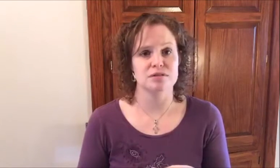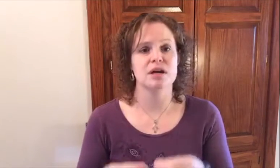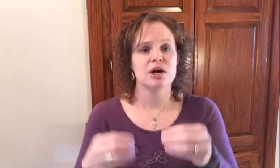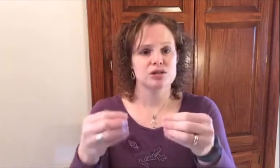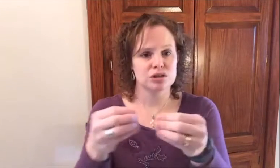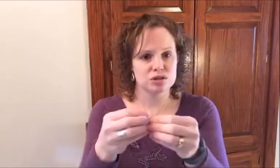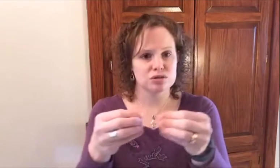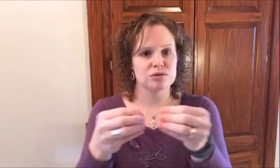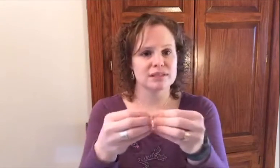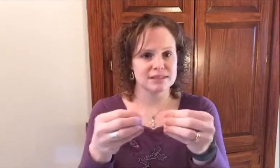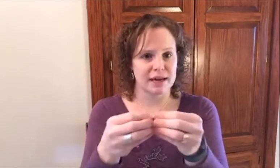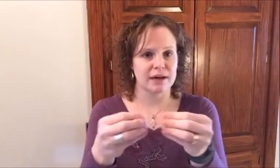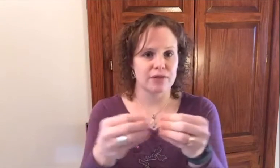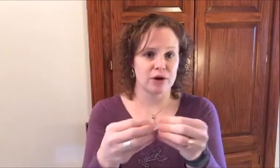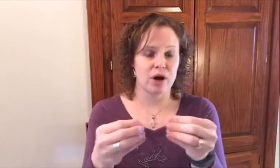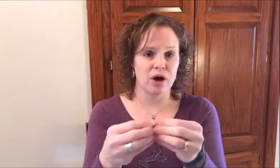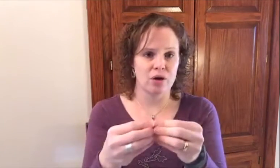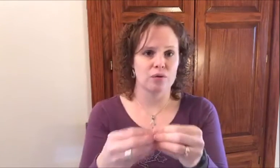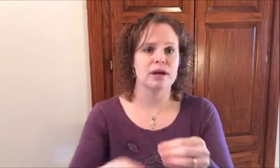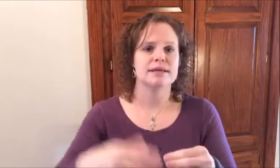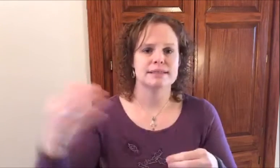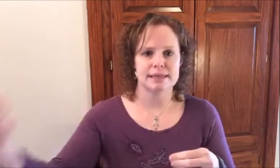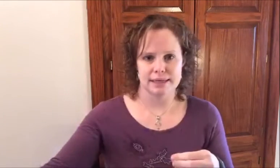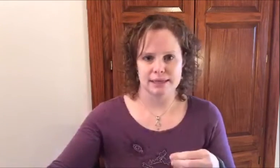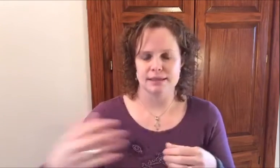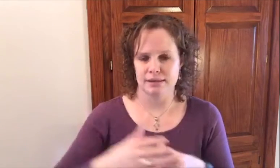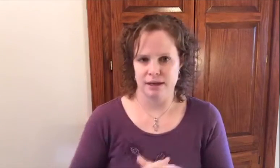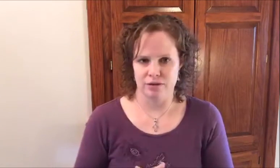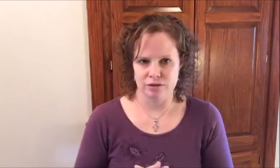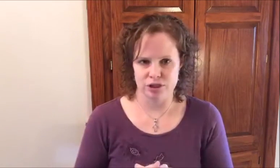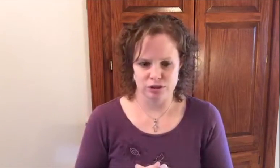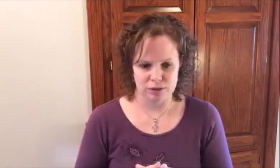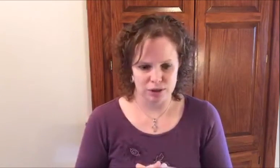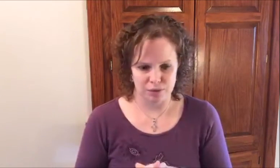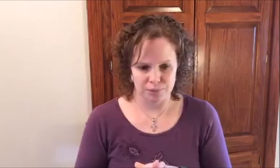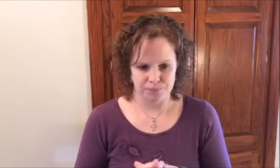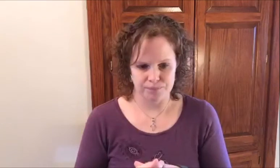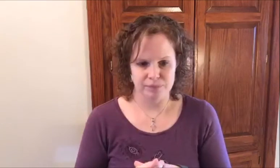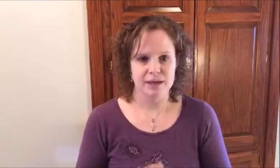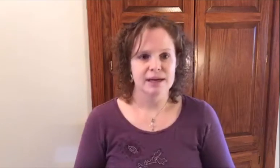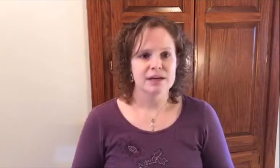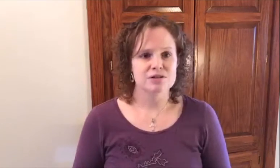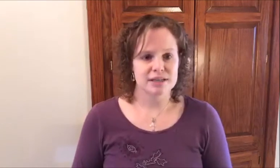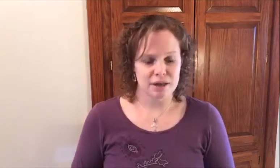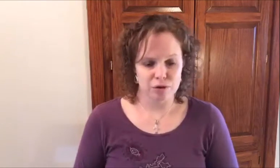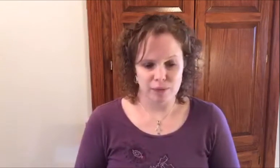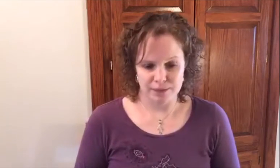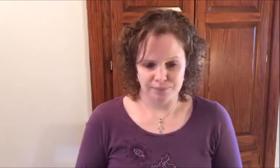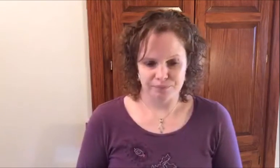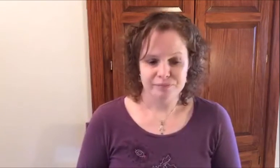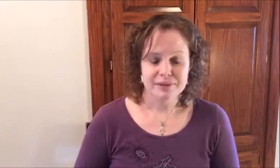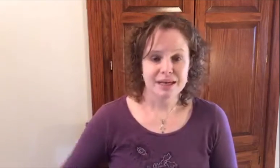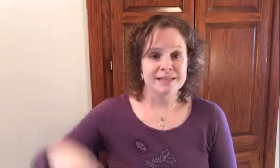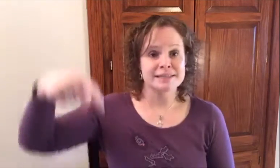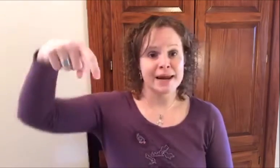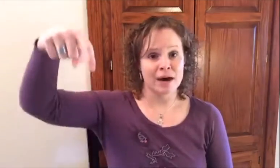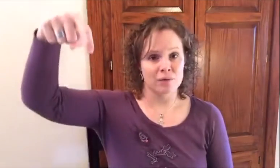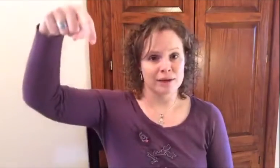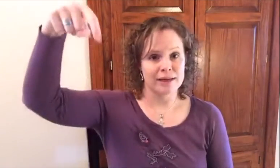learns to do the sign on their own to get the other Cheerio. Here's another one. Down.